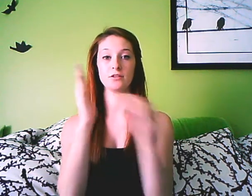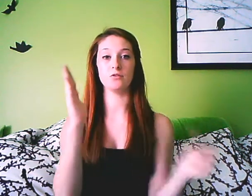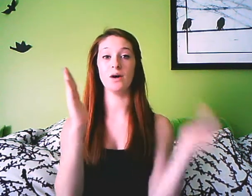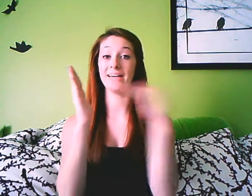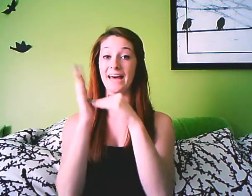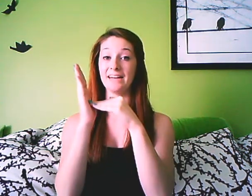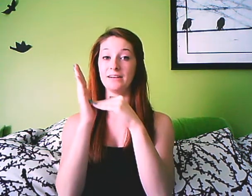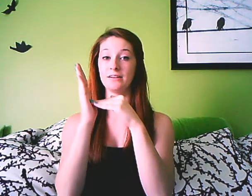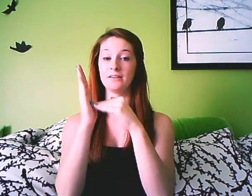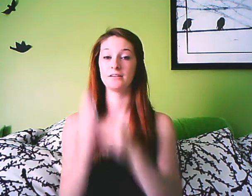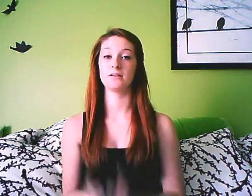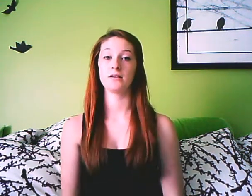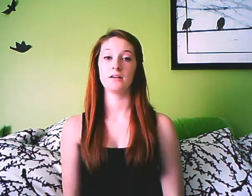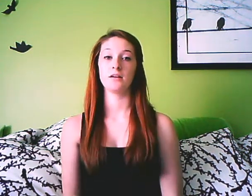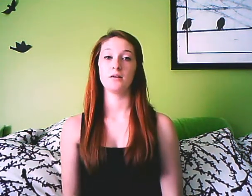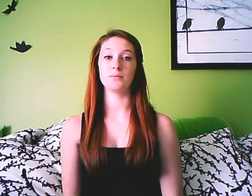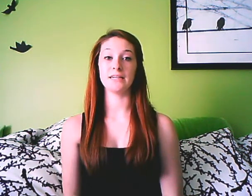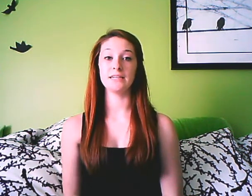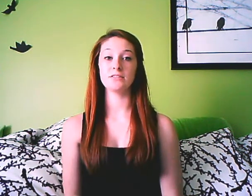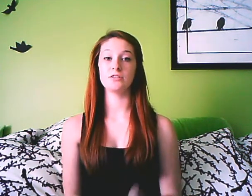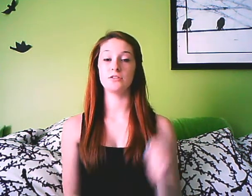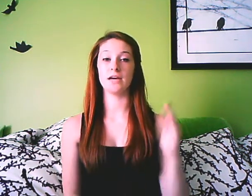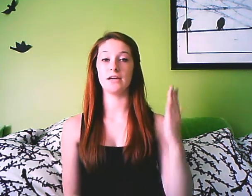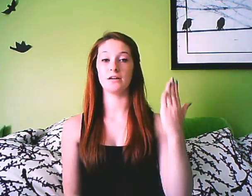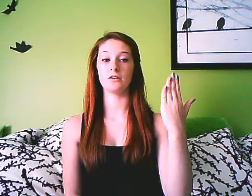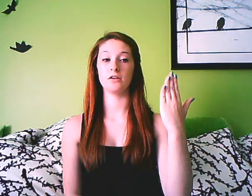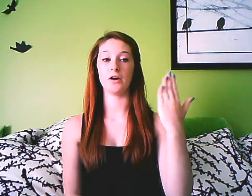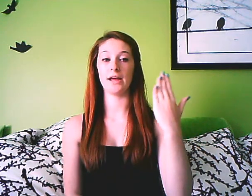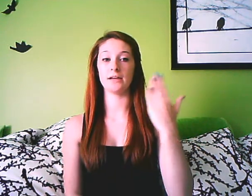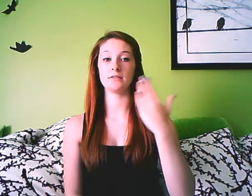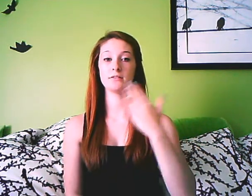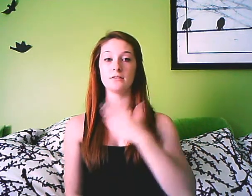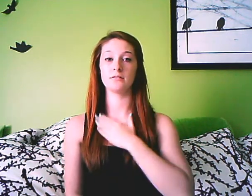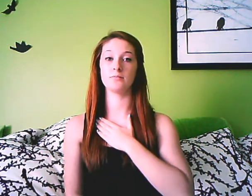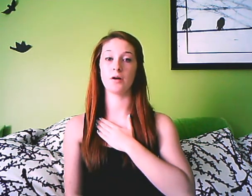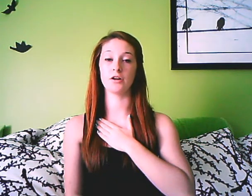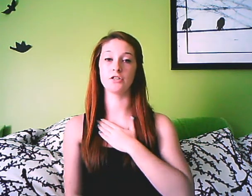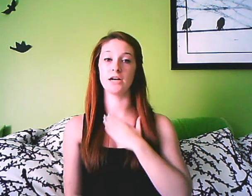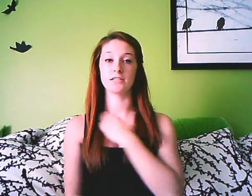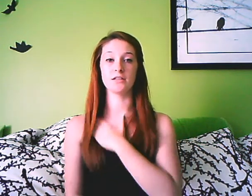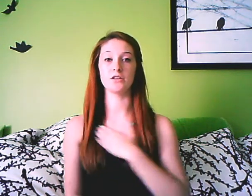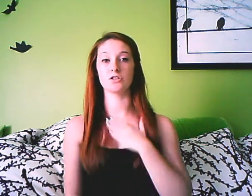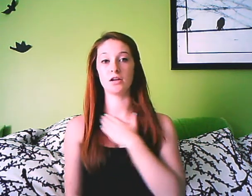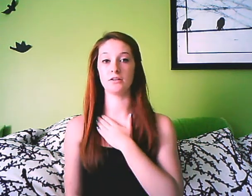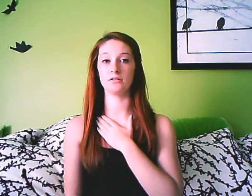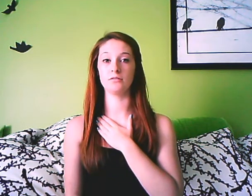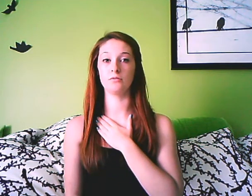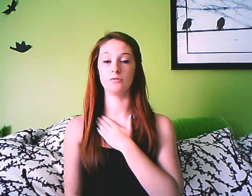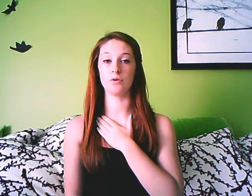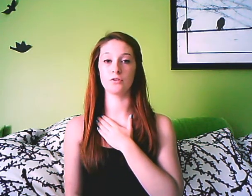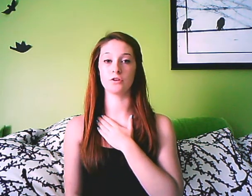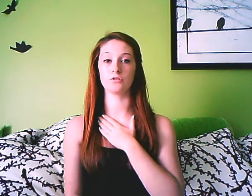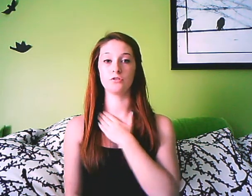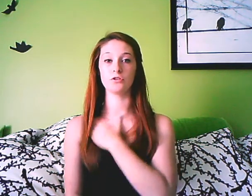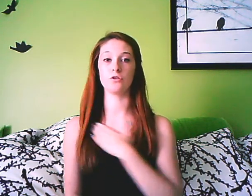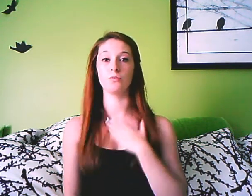So again. Please, you take your hands, put it on your chest, and then just kind of go in circles. So